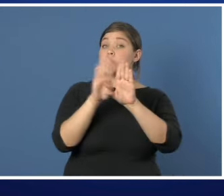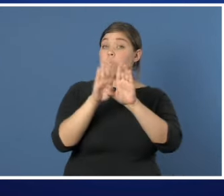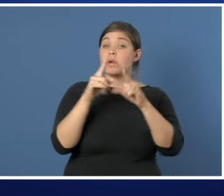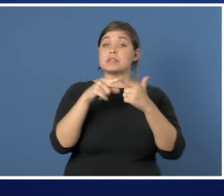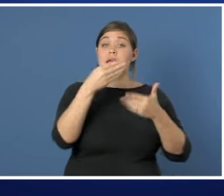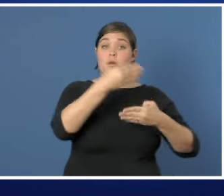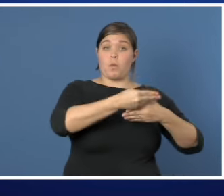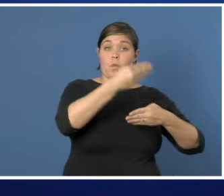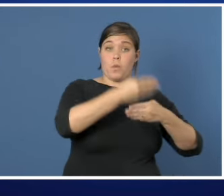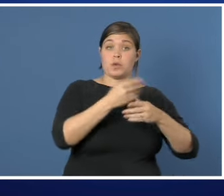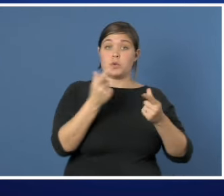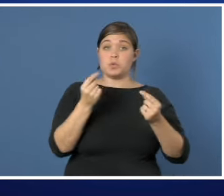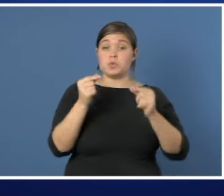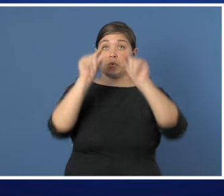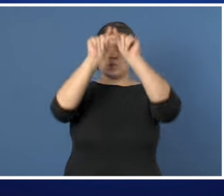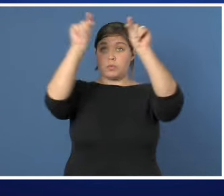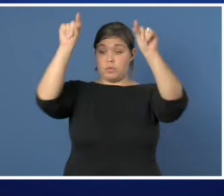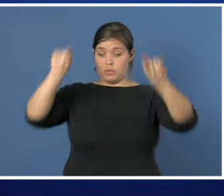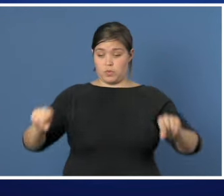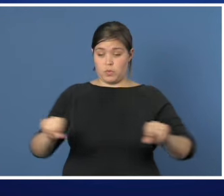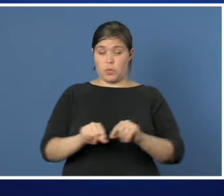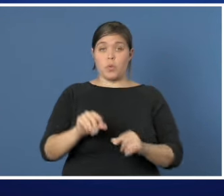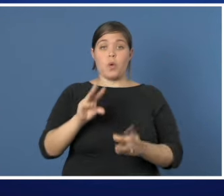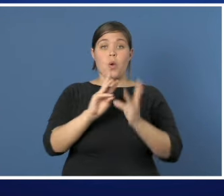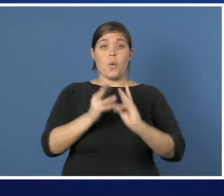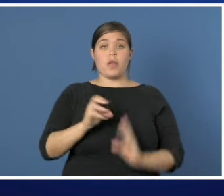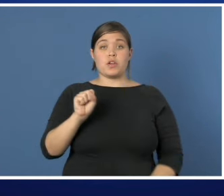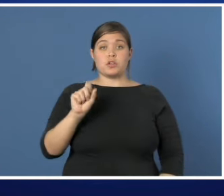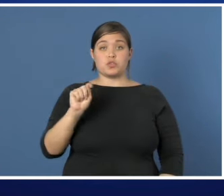doors and sills to keep cool air in.